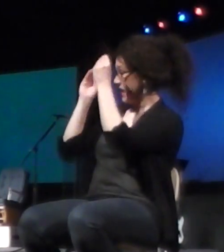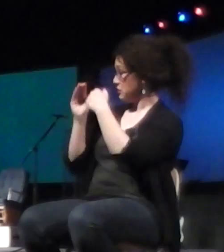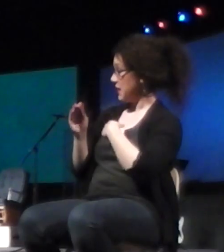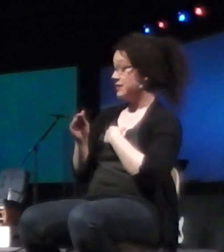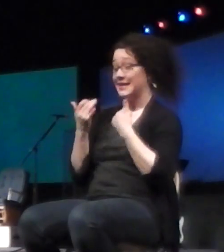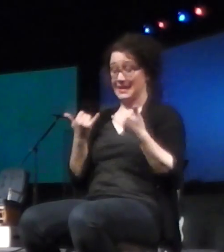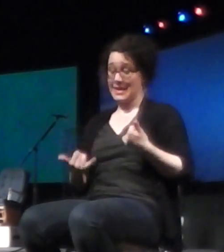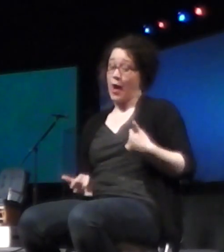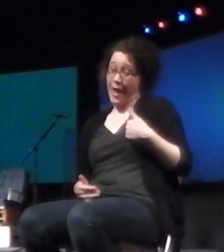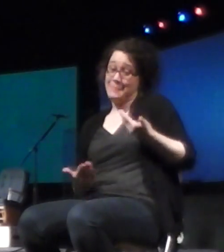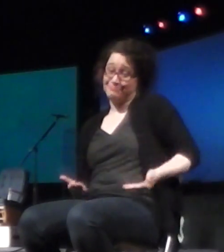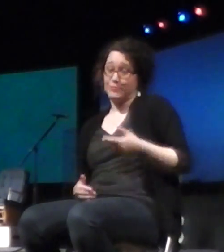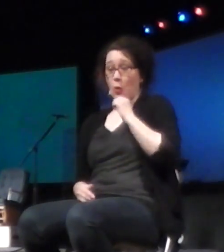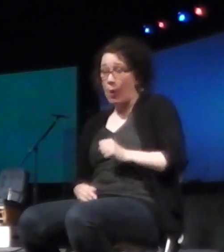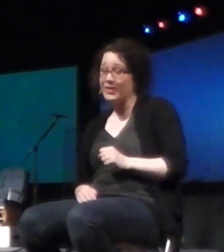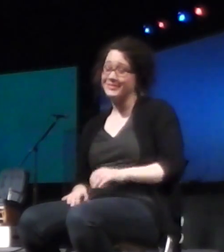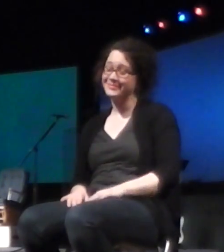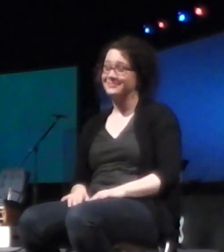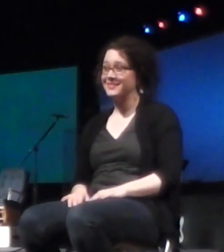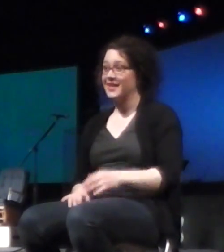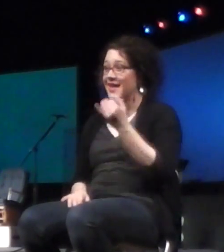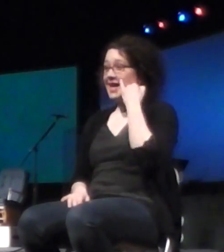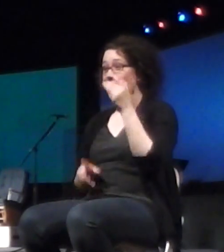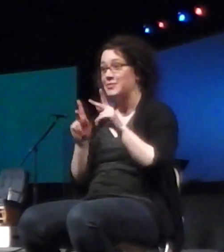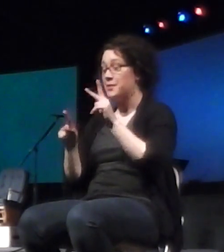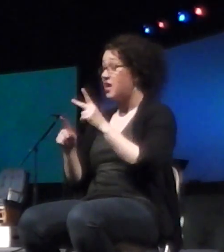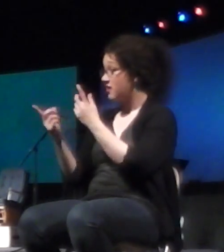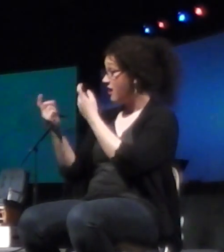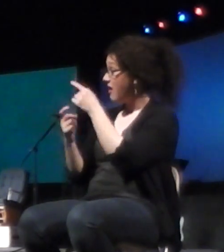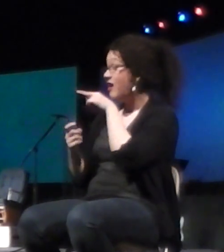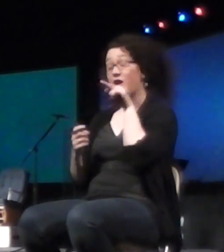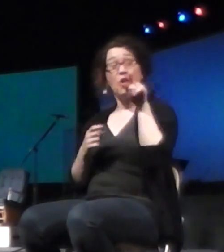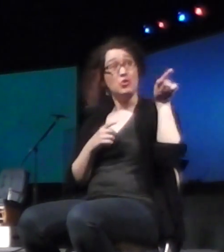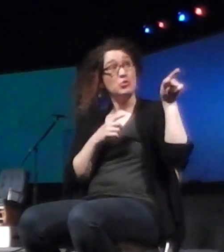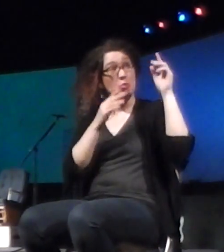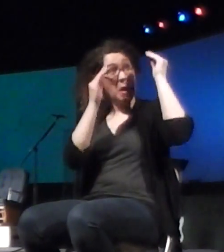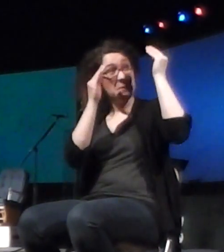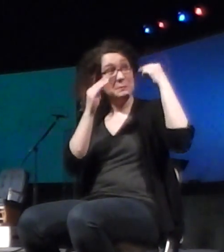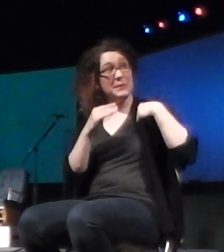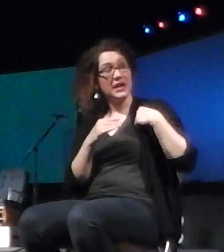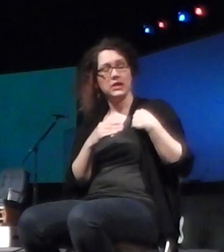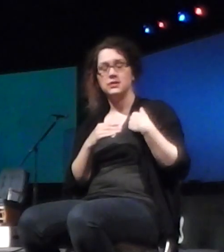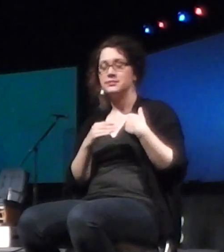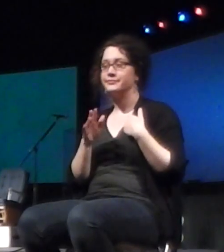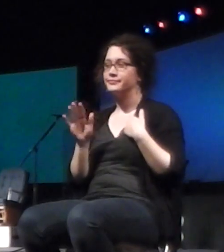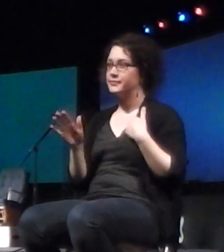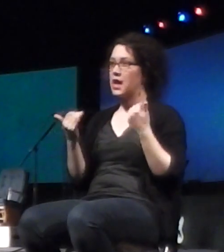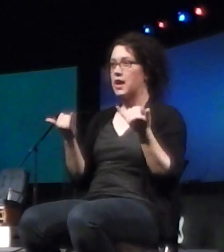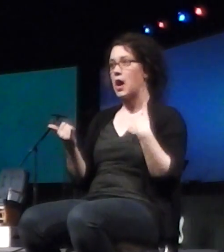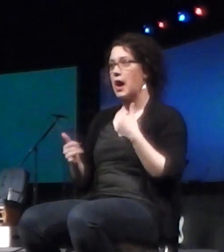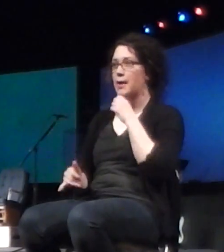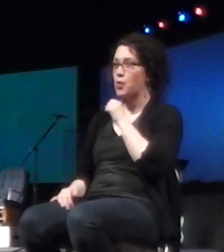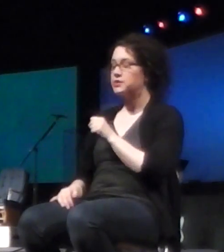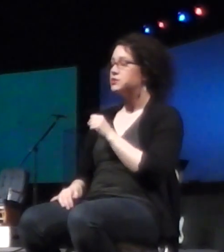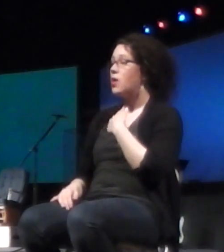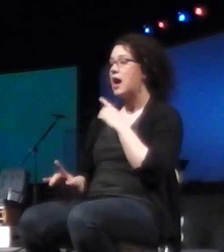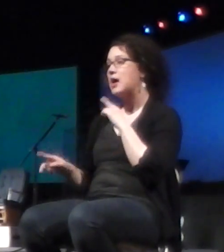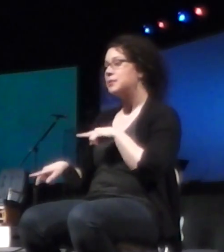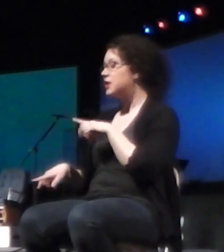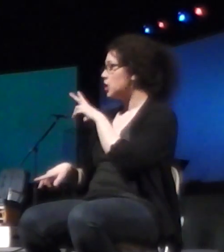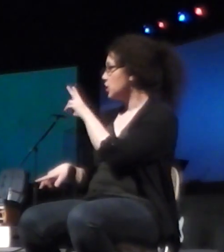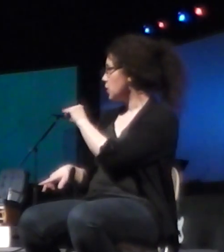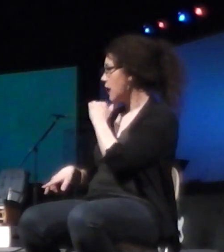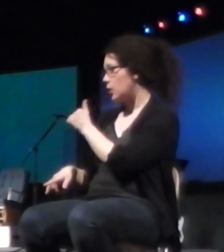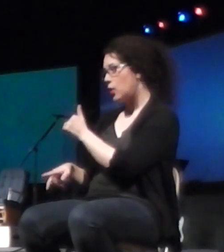You start getting those kind of questions, hey, will you mentor me, from younger guys in the district? It's like, oh, I've become the old guy. And so I answer them all the same way. I said, no, I